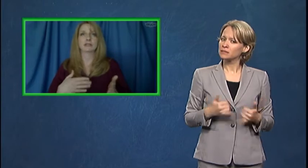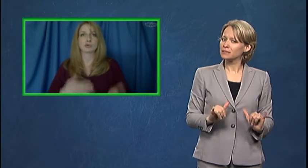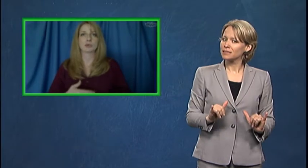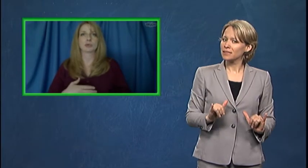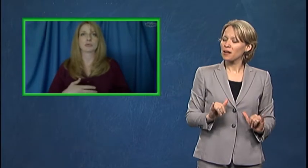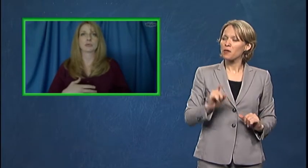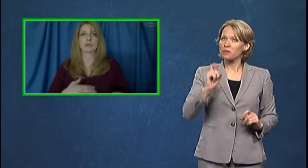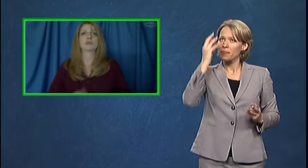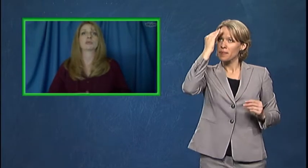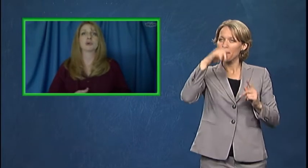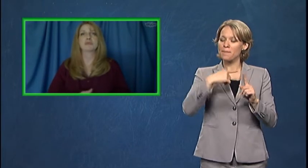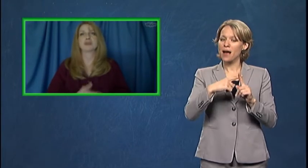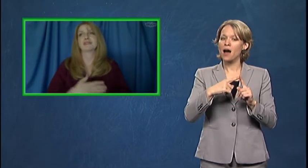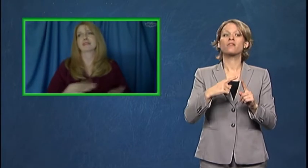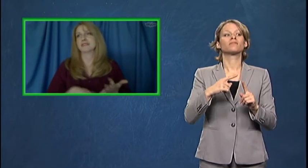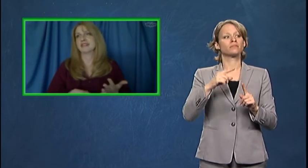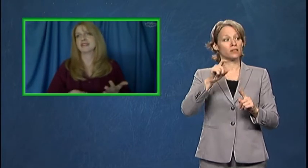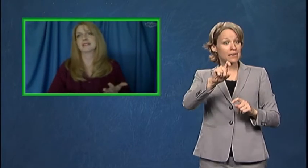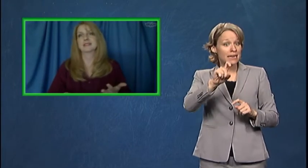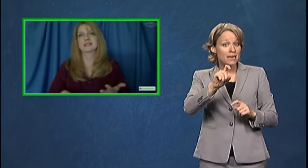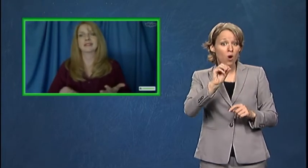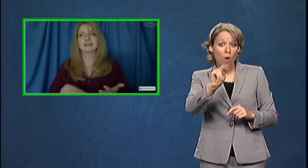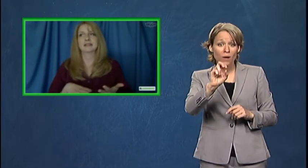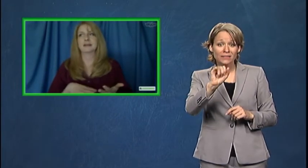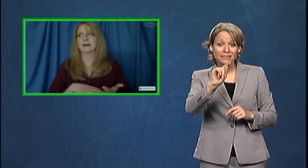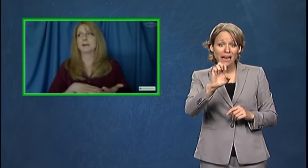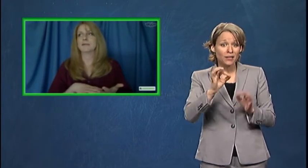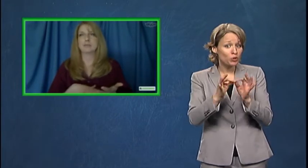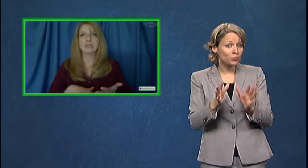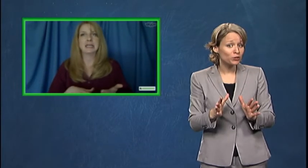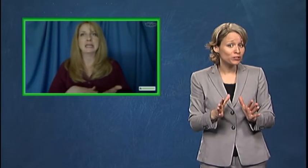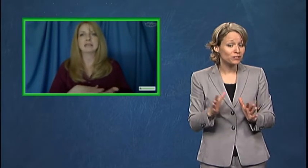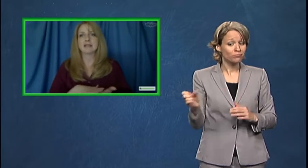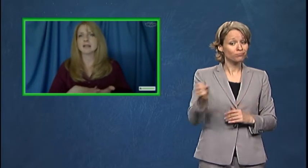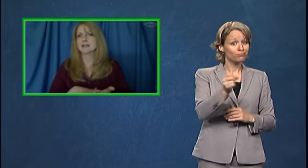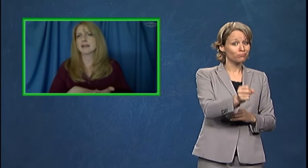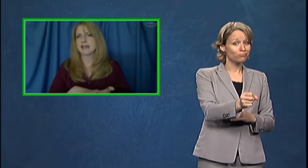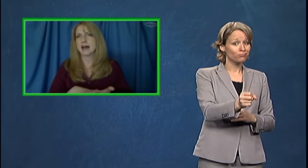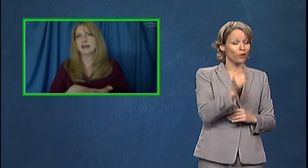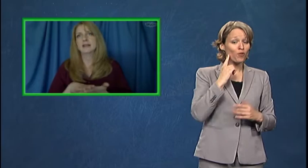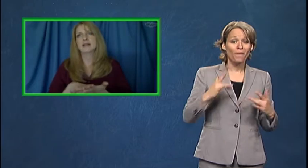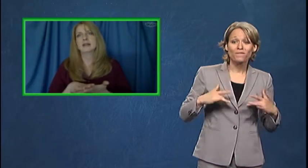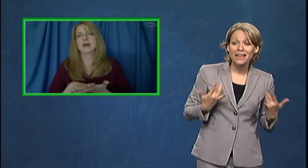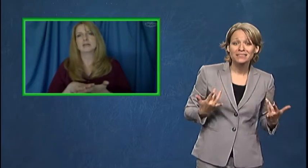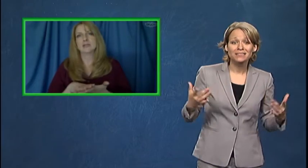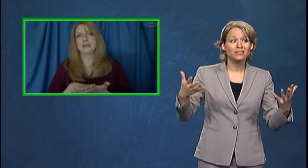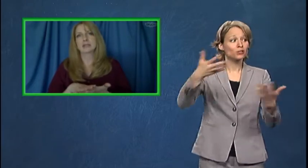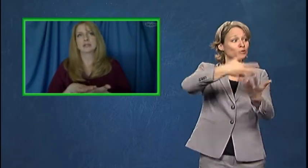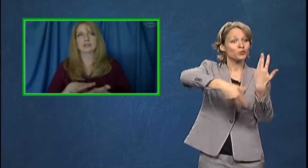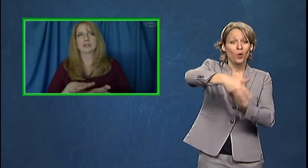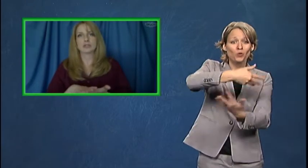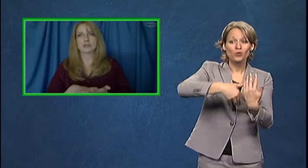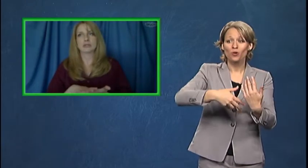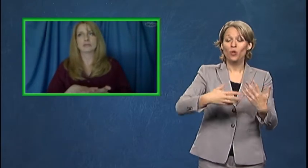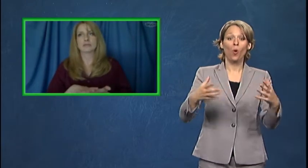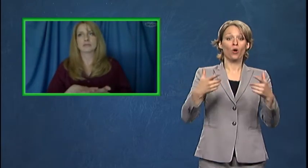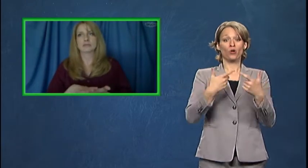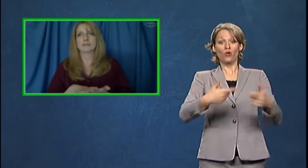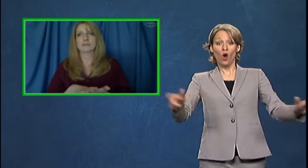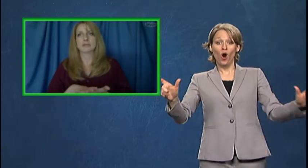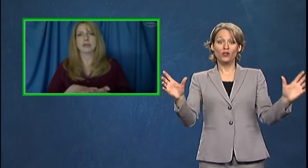on-site interpreters where it's appropriate for events, for meetings and things like that, to make sure that the